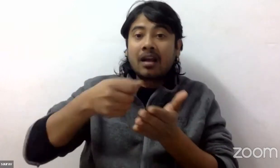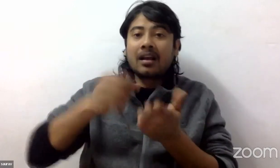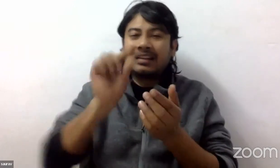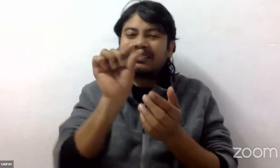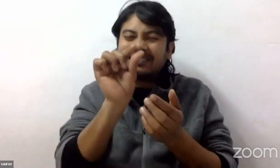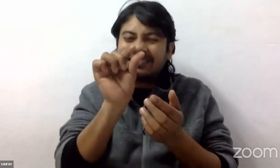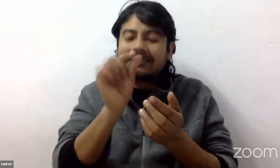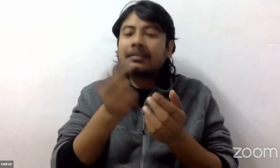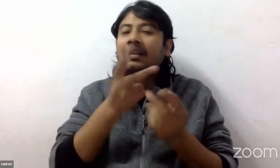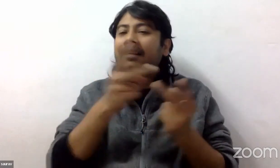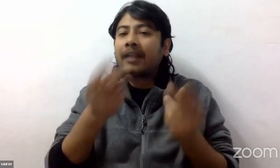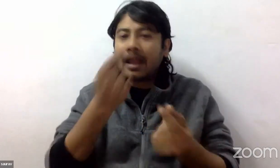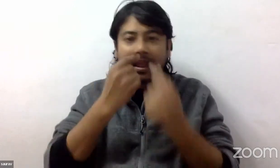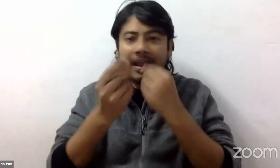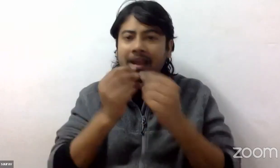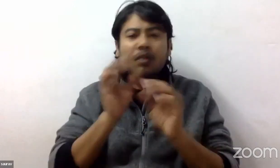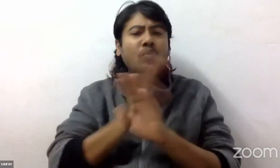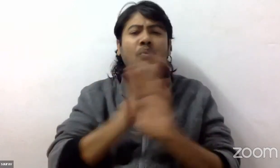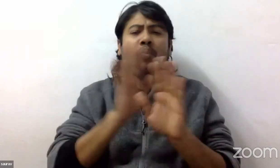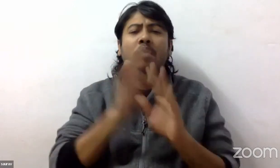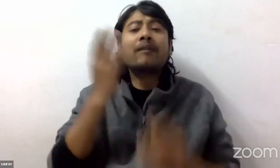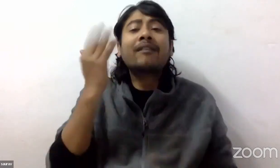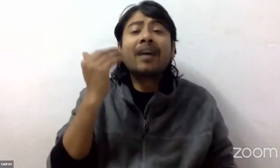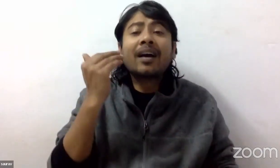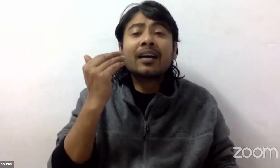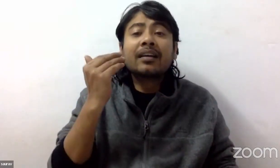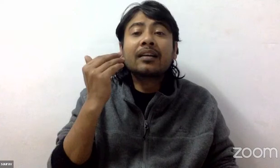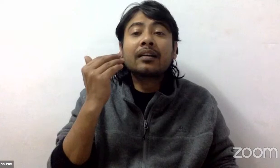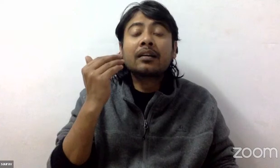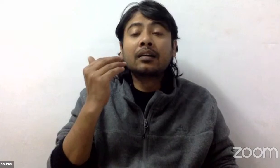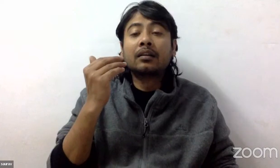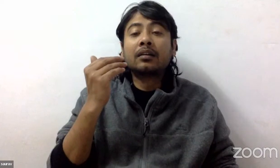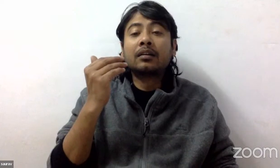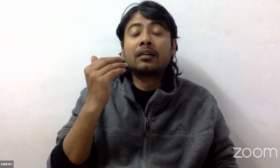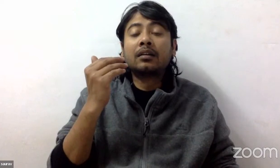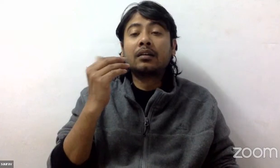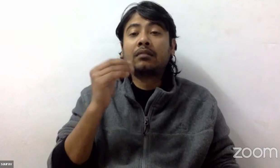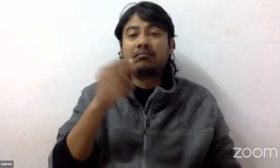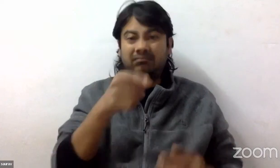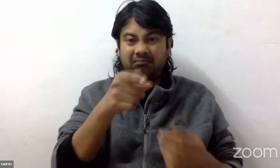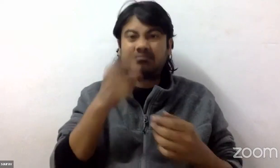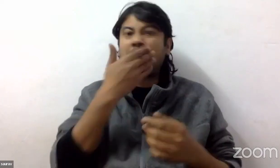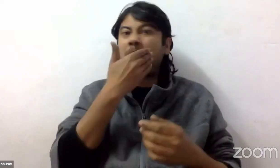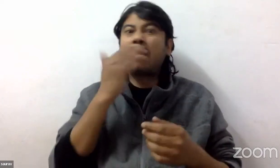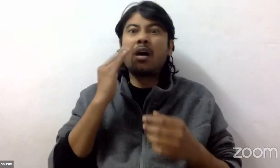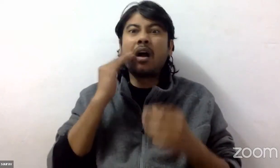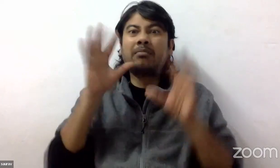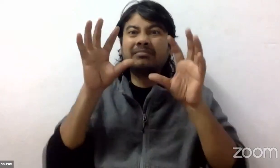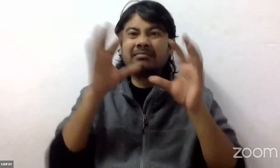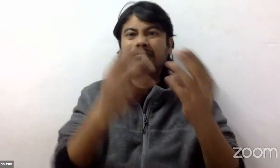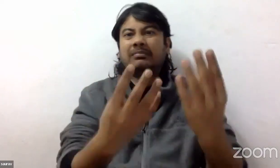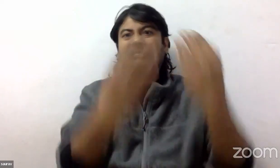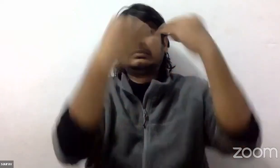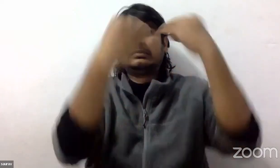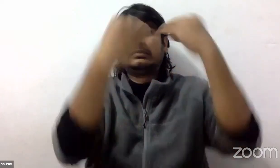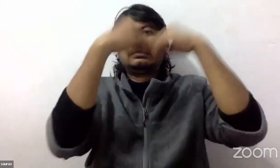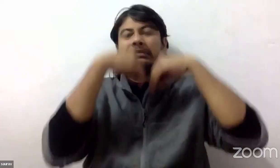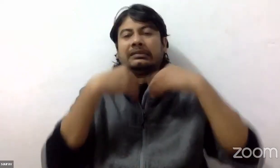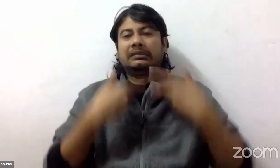Ekadashi, then we have all the chances to get liberated. So we must, all of us must observe Ekadashi, whether we keep any other